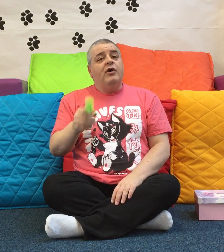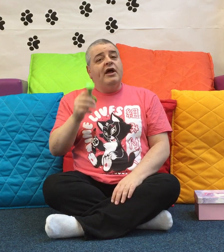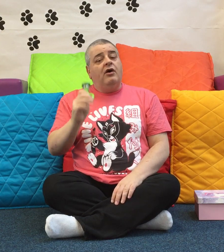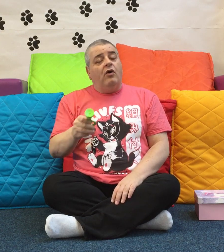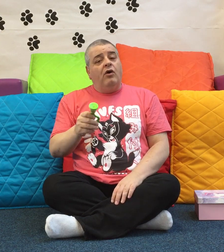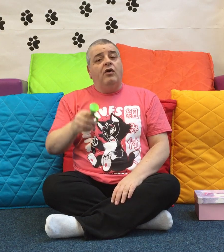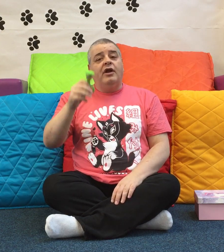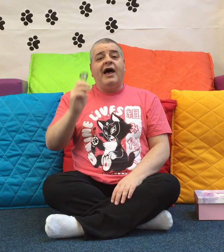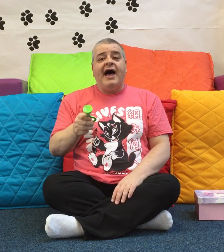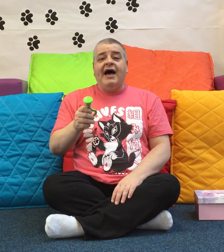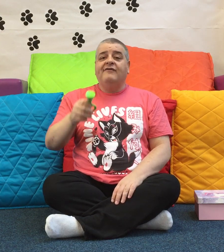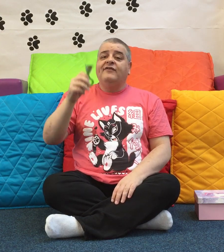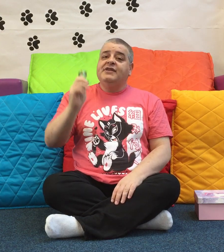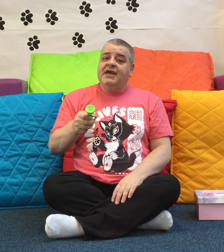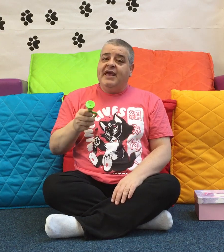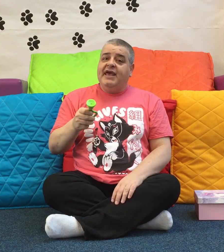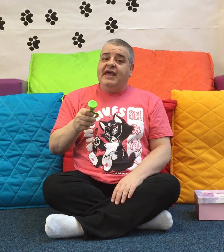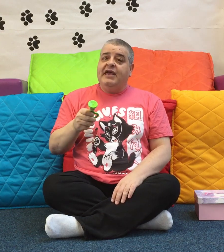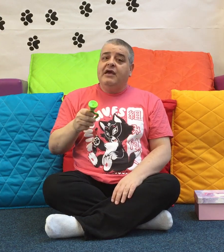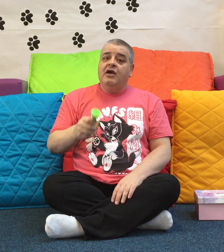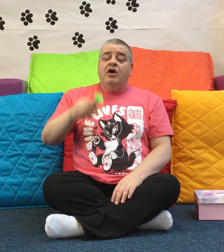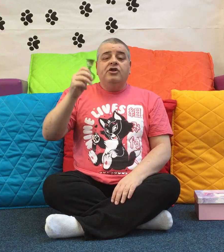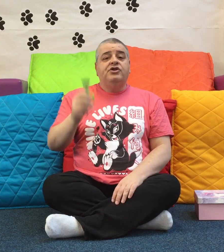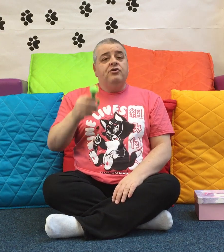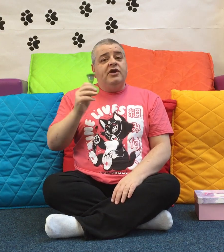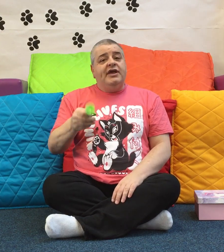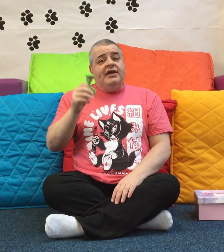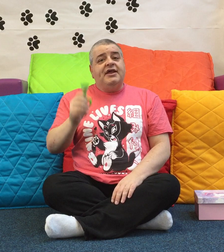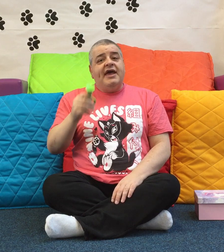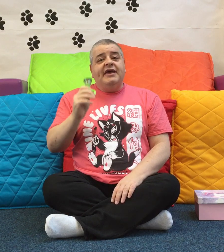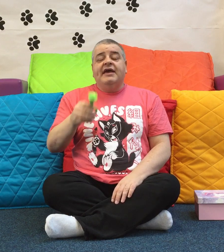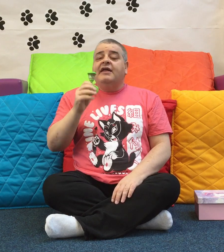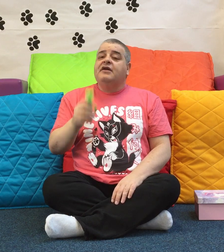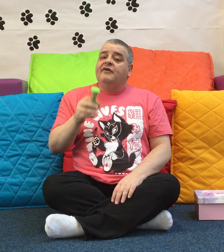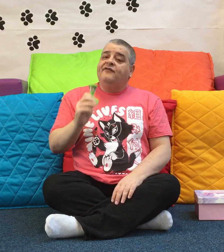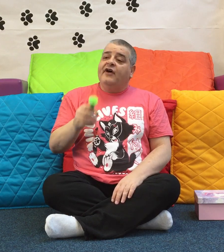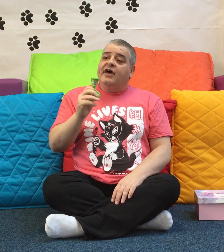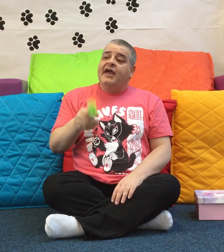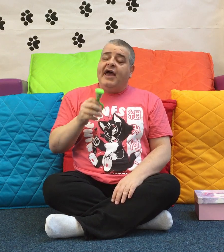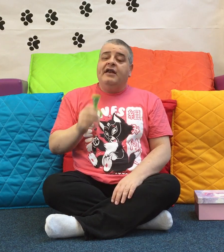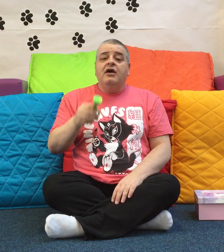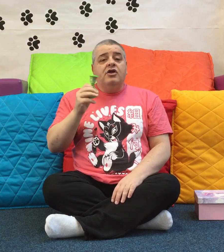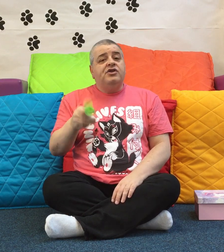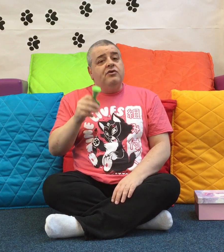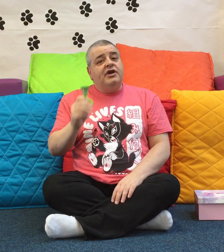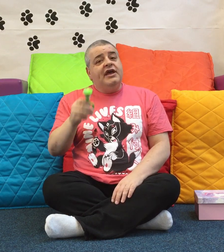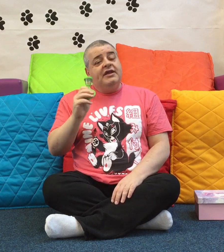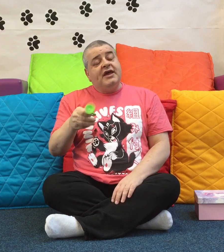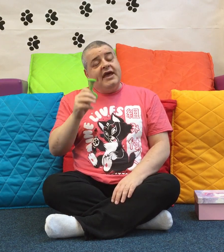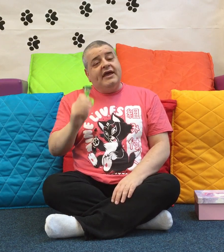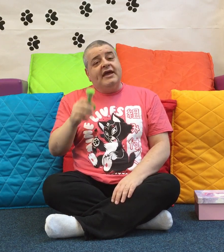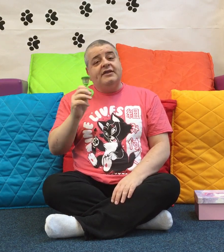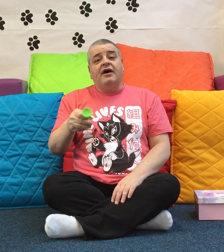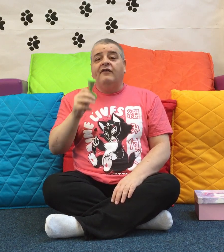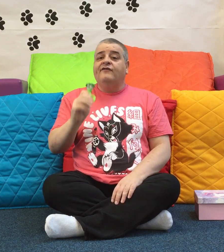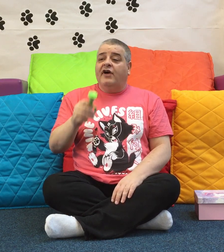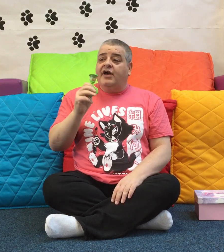we'll all have tea. Suki take it off again, Suki take it off